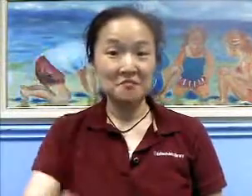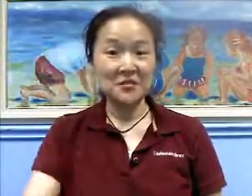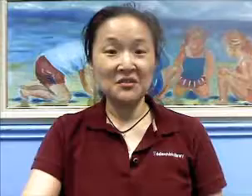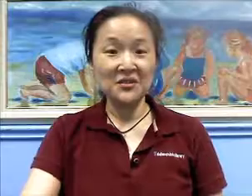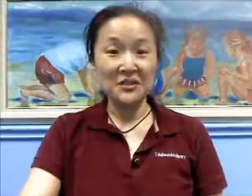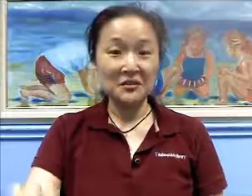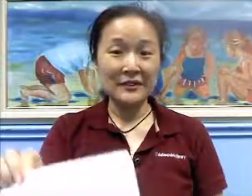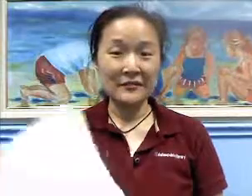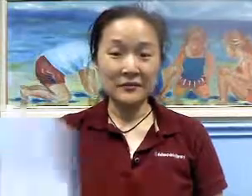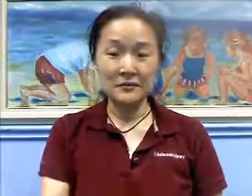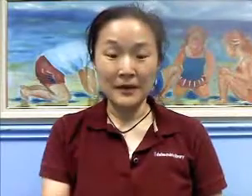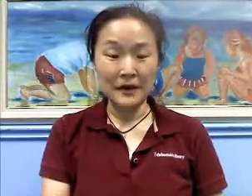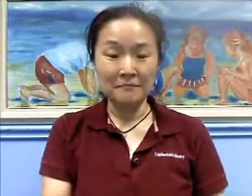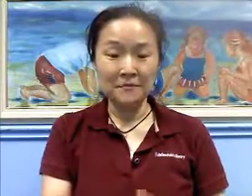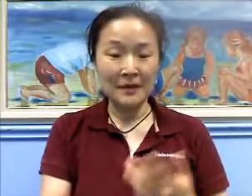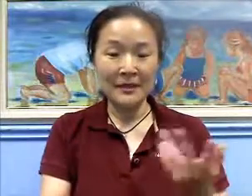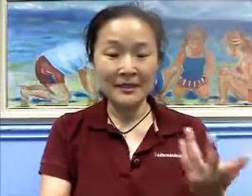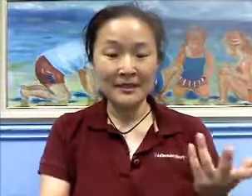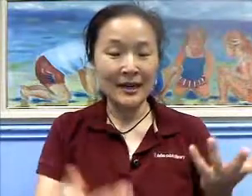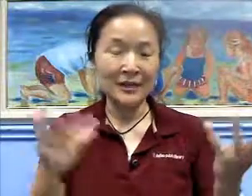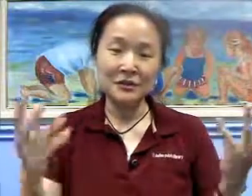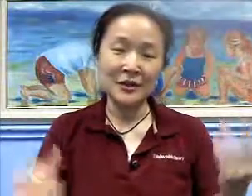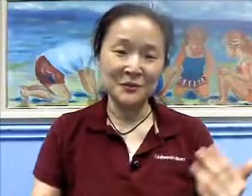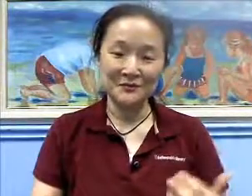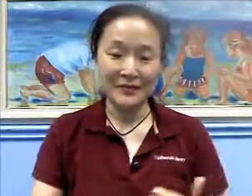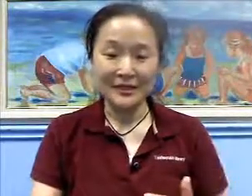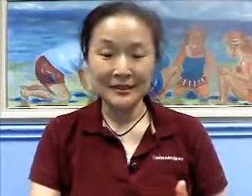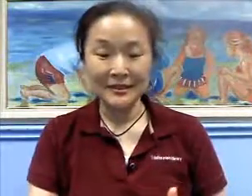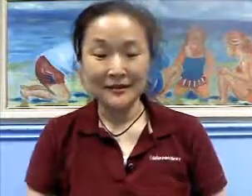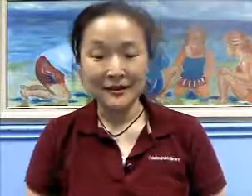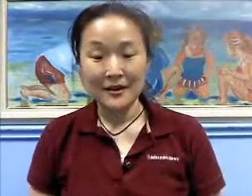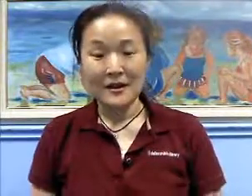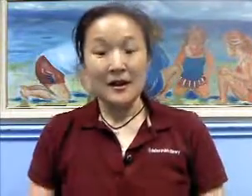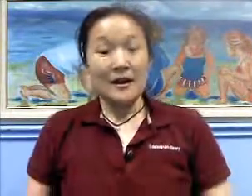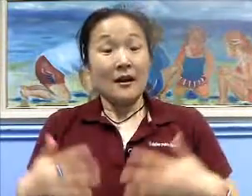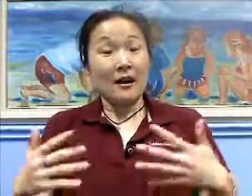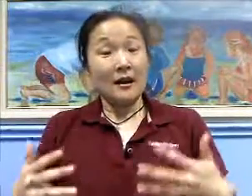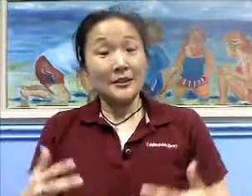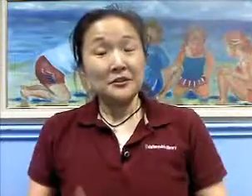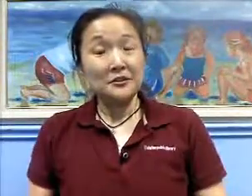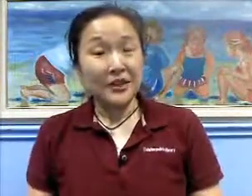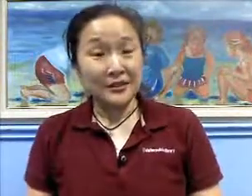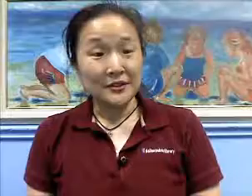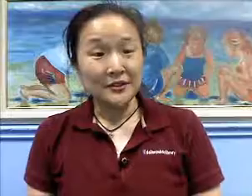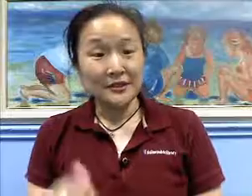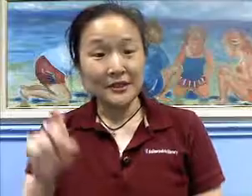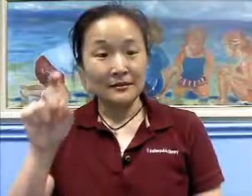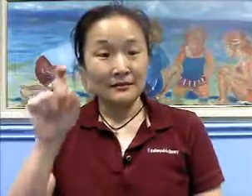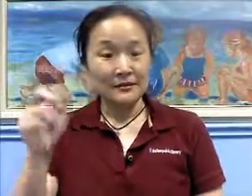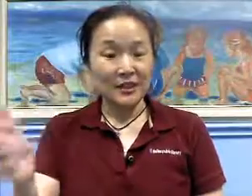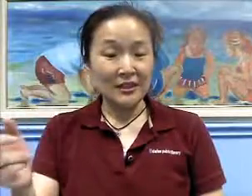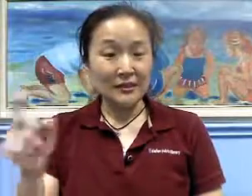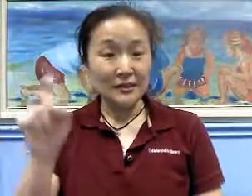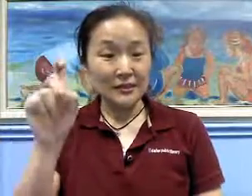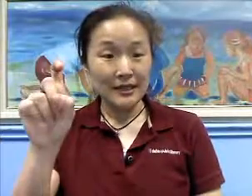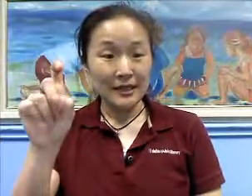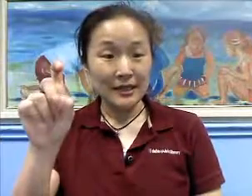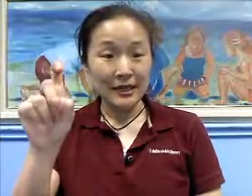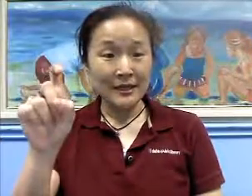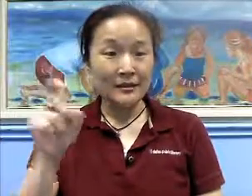known for their great food. I'm guessing. I don't know. So on to gender. So gender, you say X